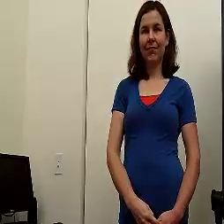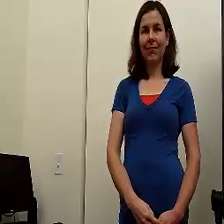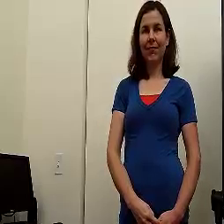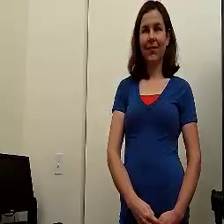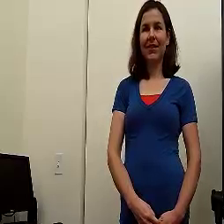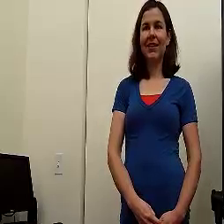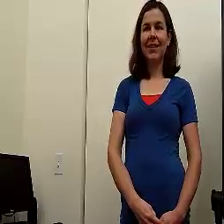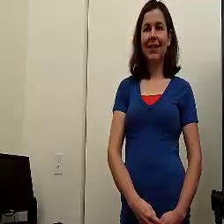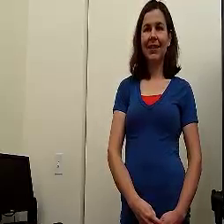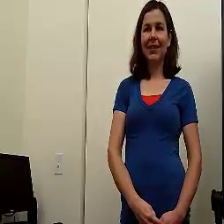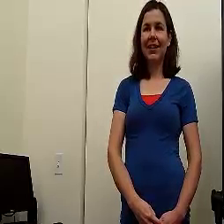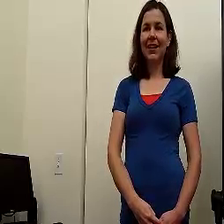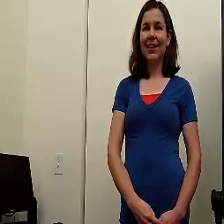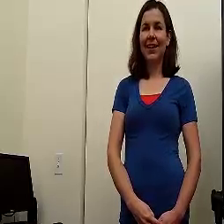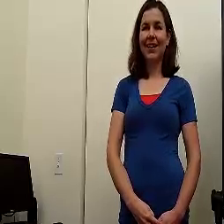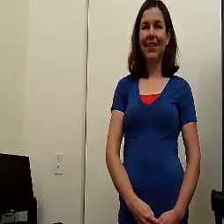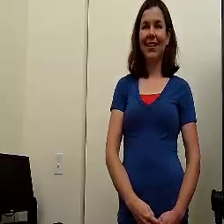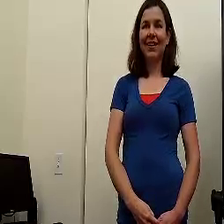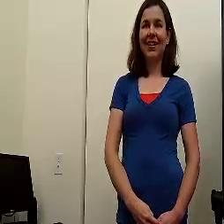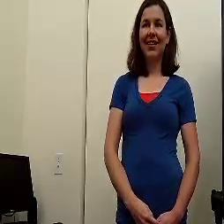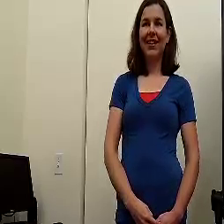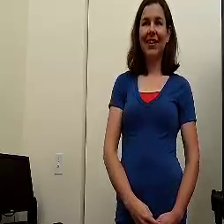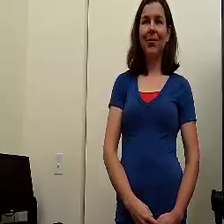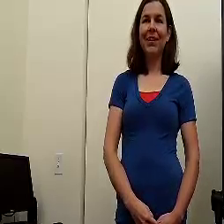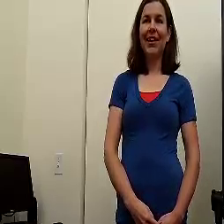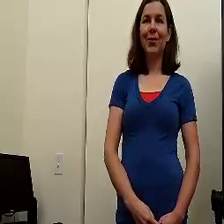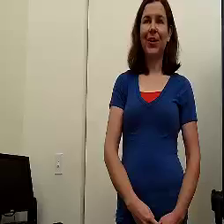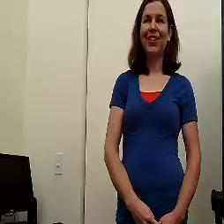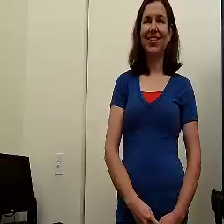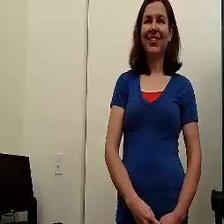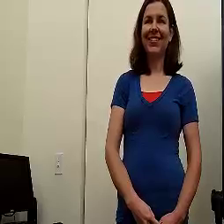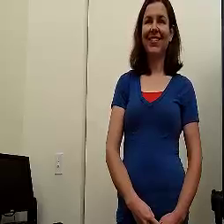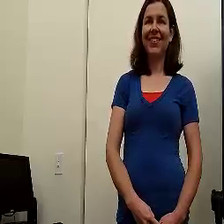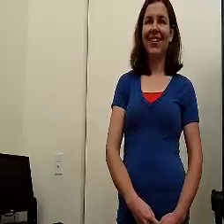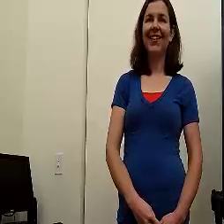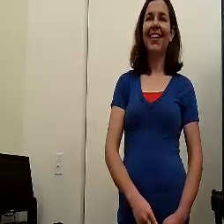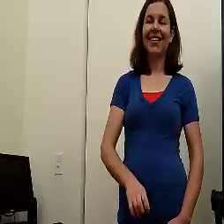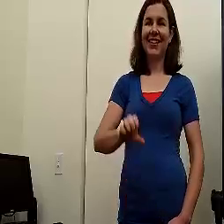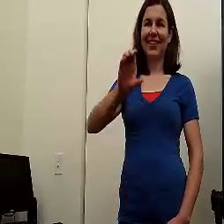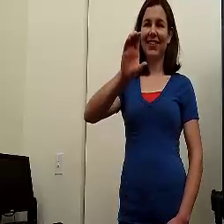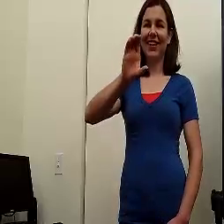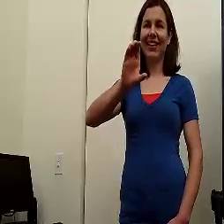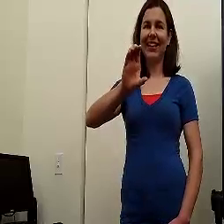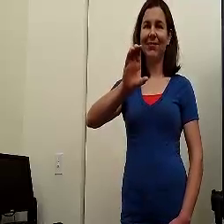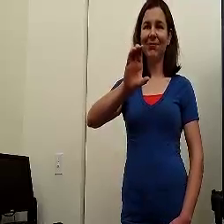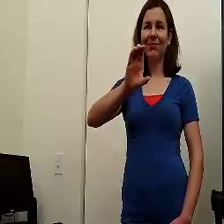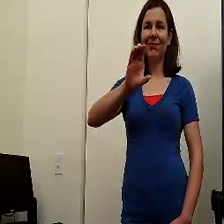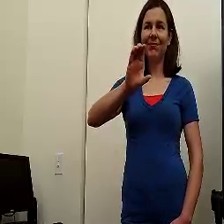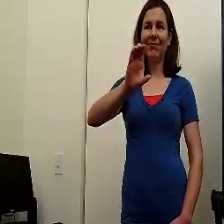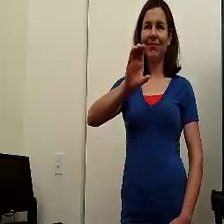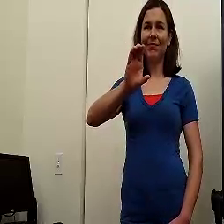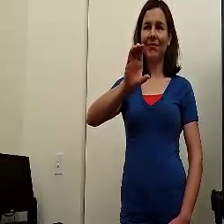I'm gonna get this after that. You're missing the word. Okay, so I'll do it again slow. No.